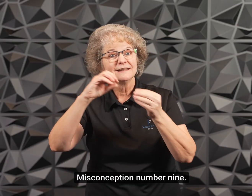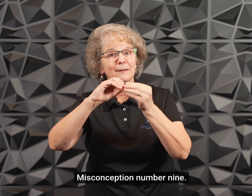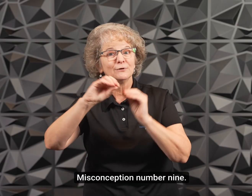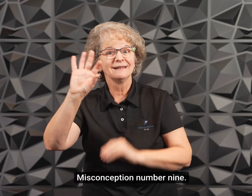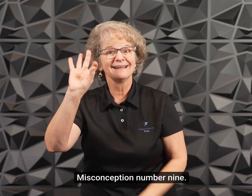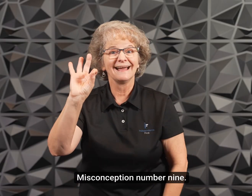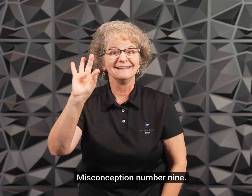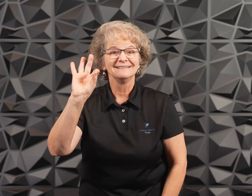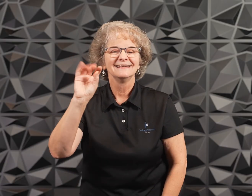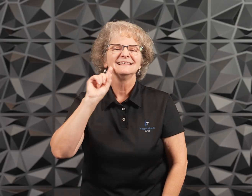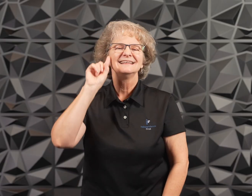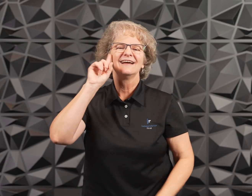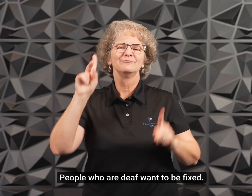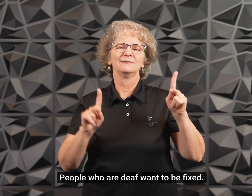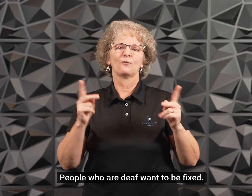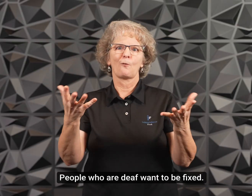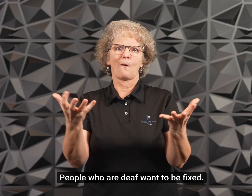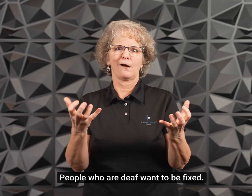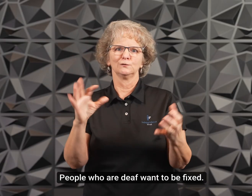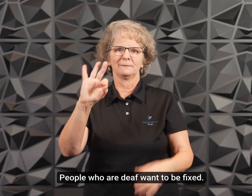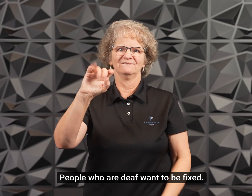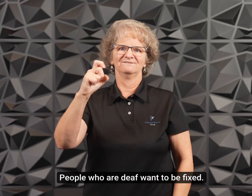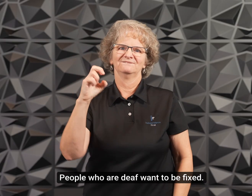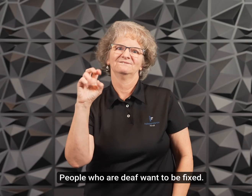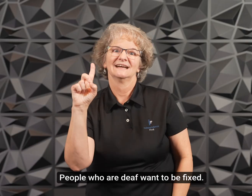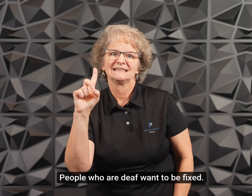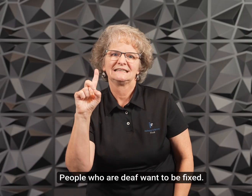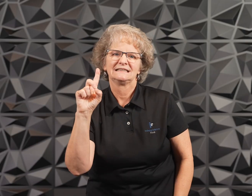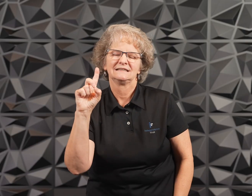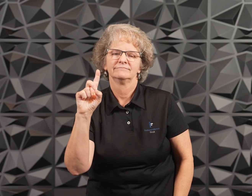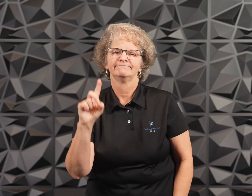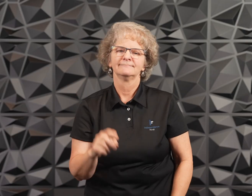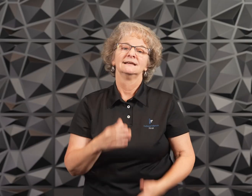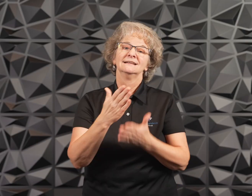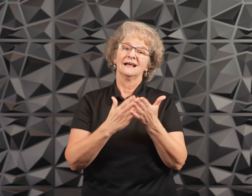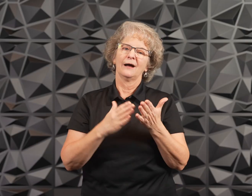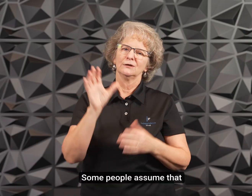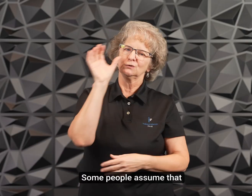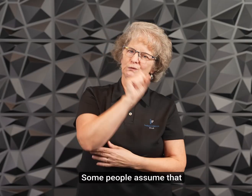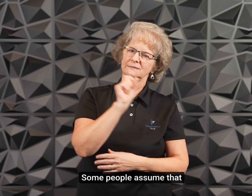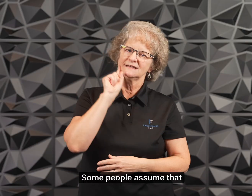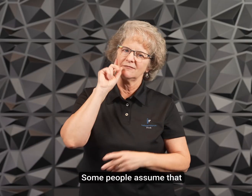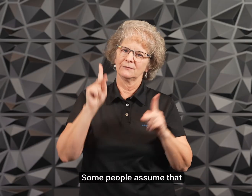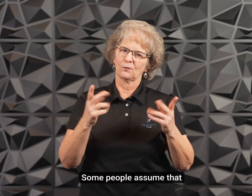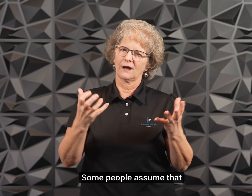Misconception number 9. People who are deaf want to be fixed. Some people assume that